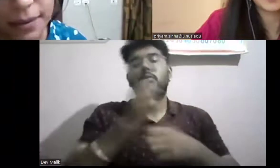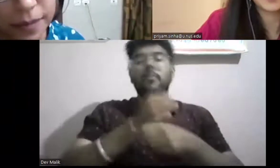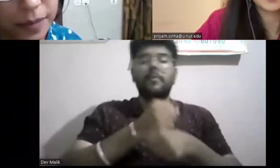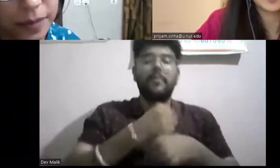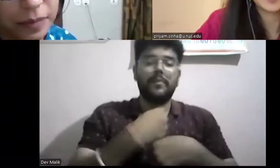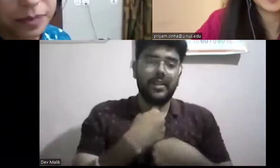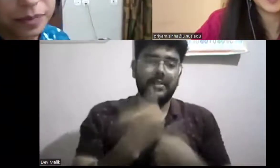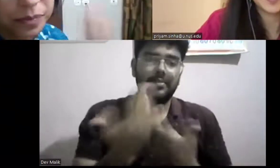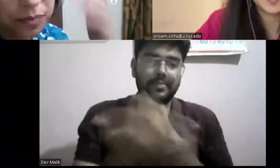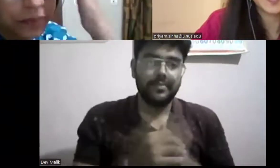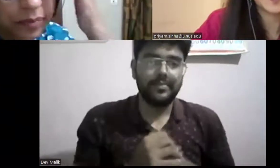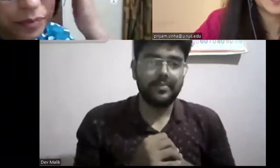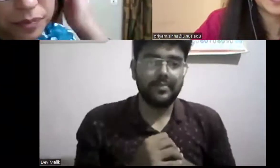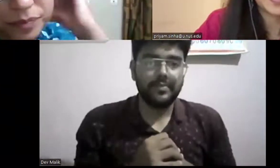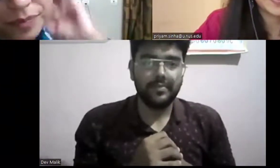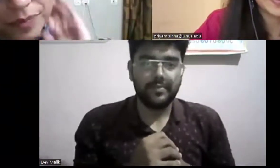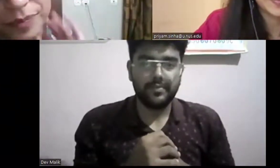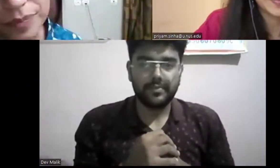intensity.